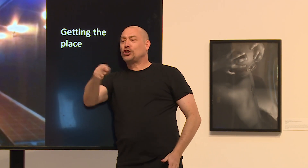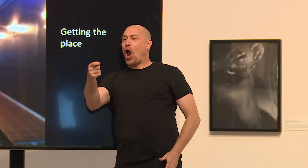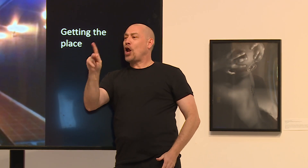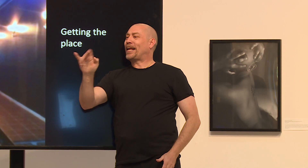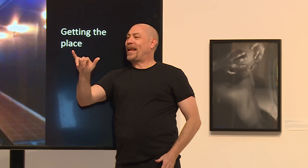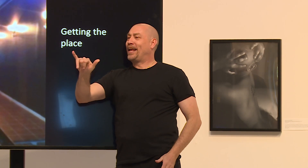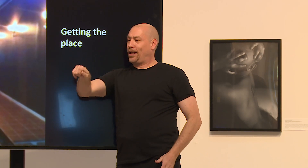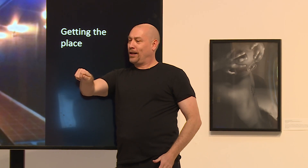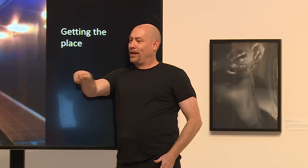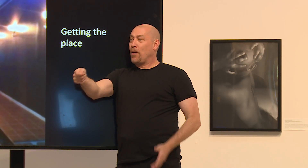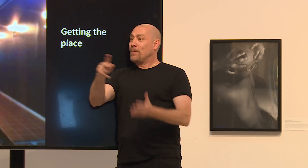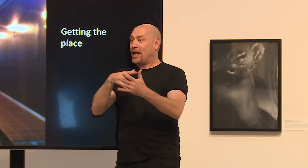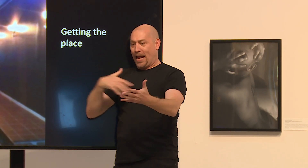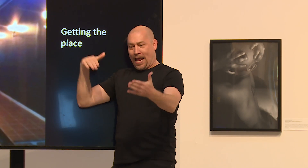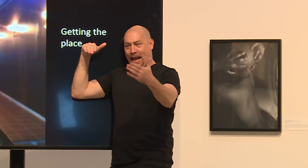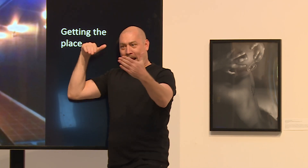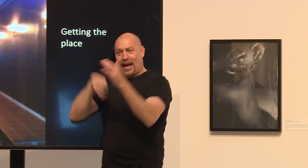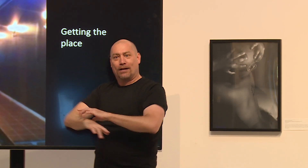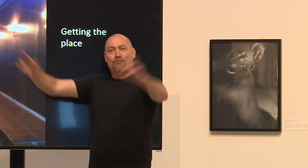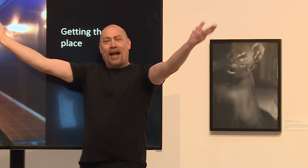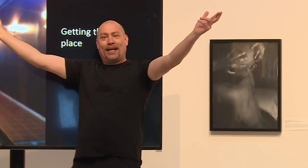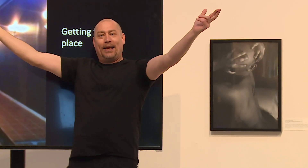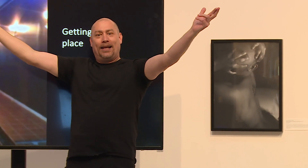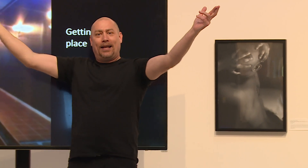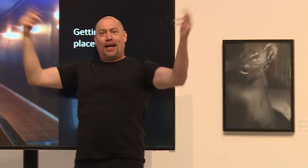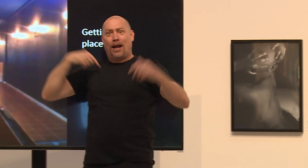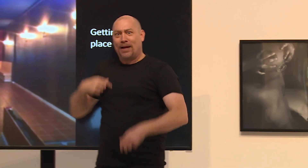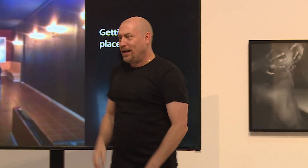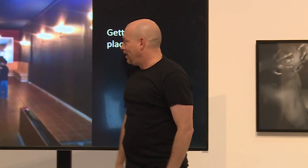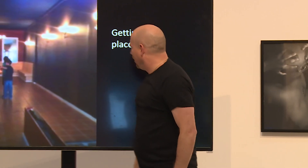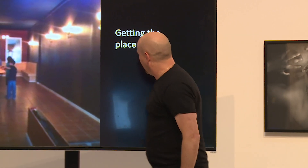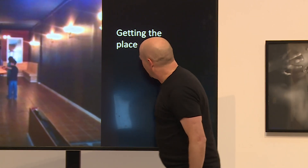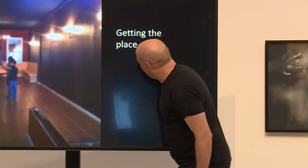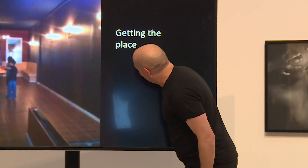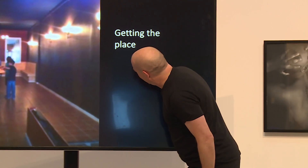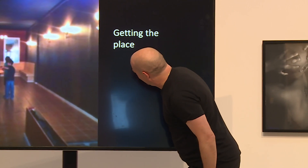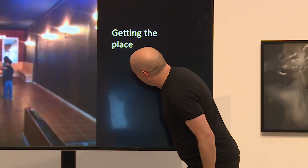already. So it was basically a turnkey. And this is what we walked into.